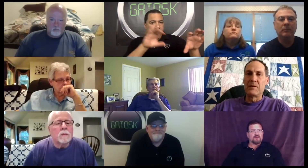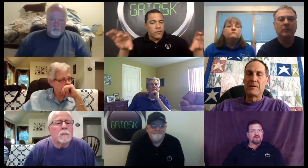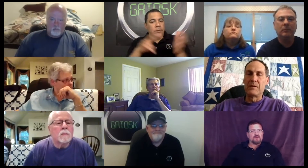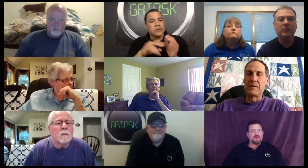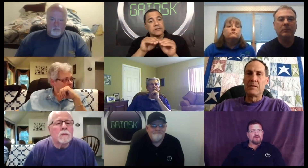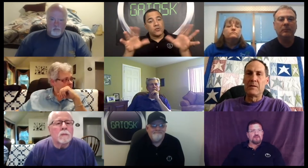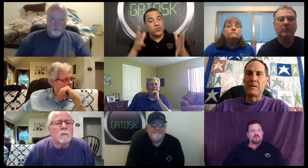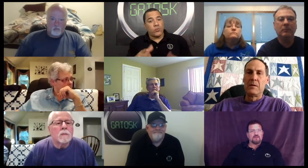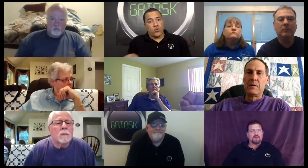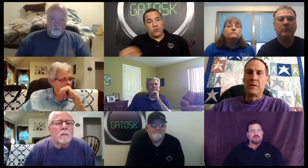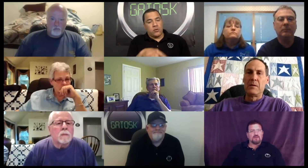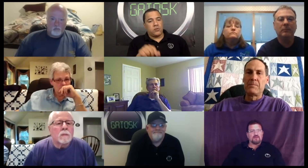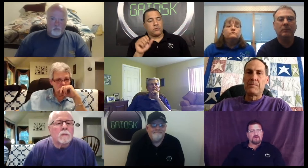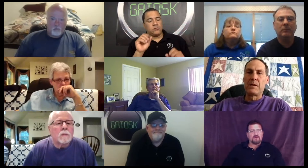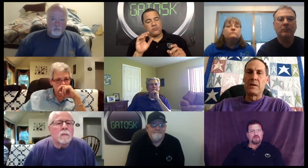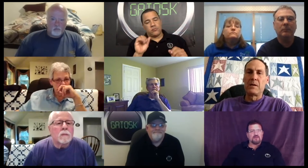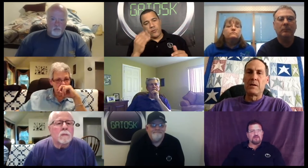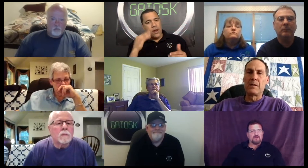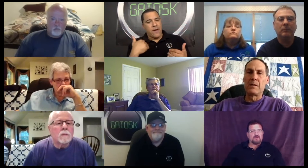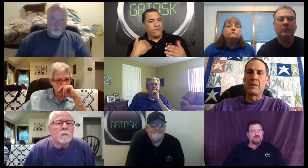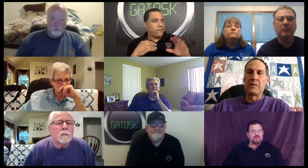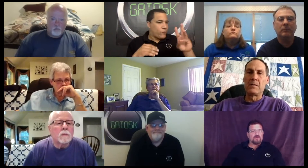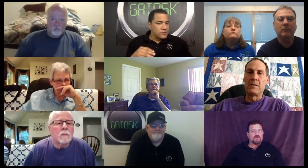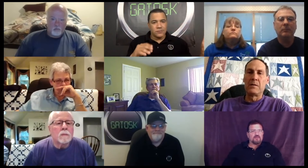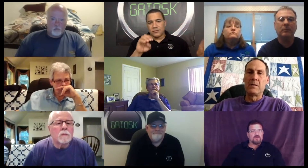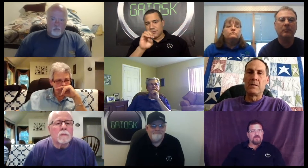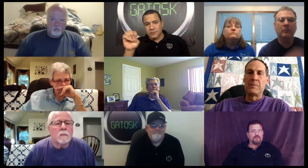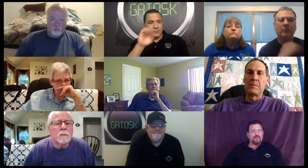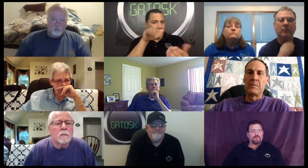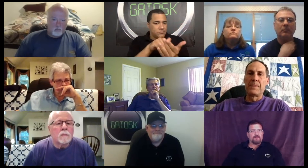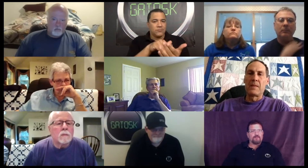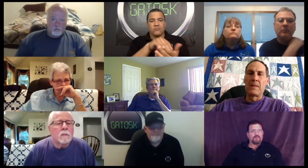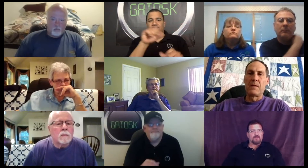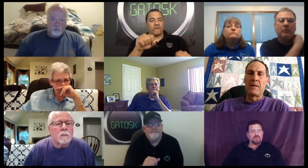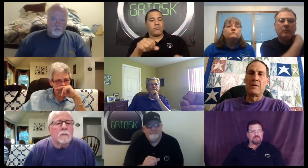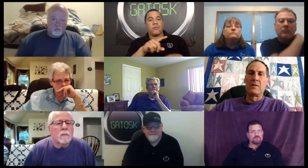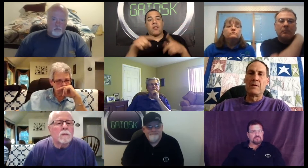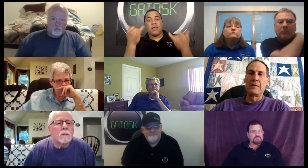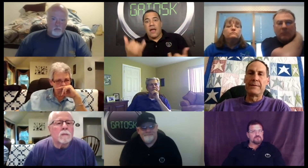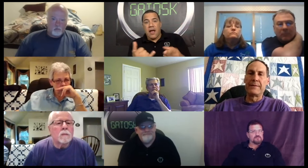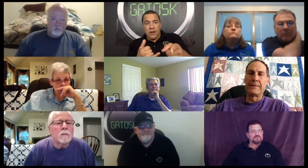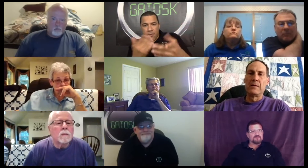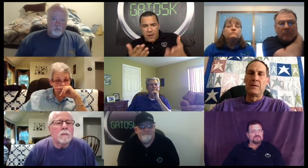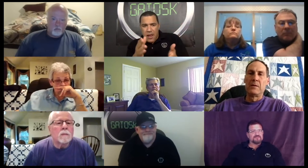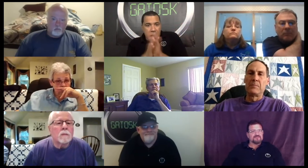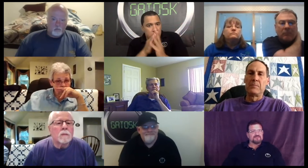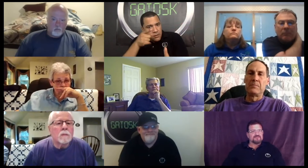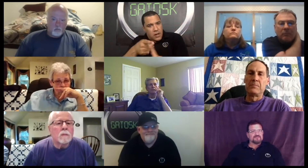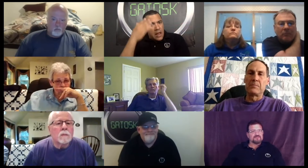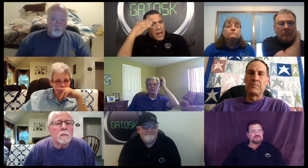training. That means the distributors will have, like, a West Coast, East Coast, Central, like you said,